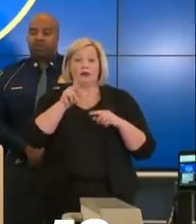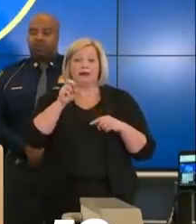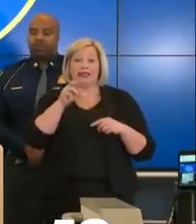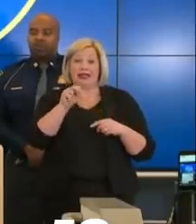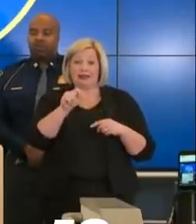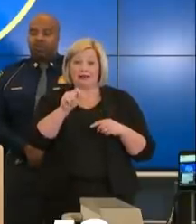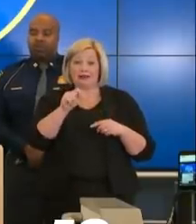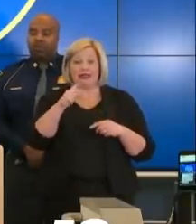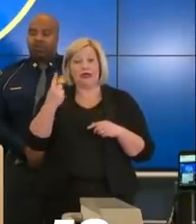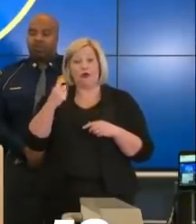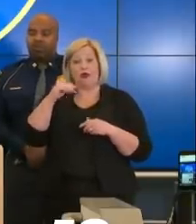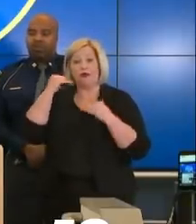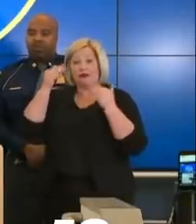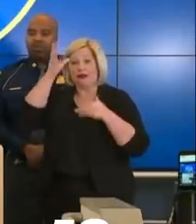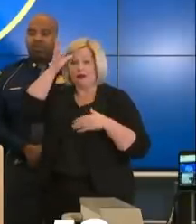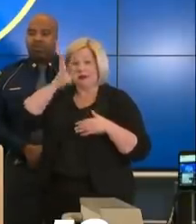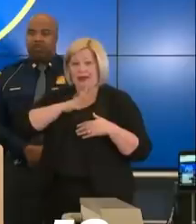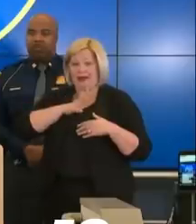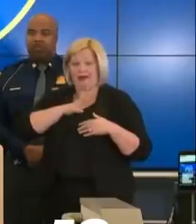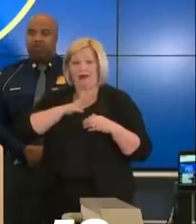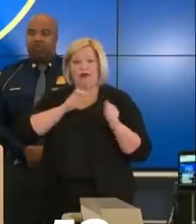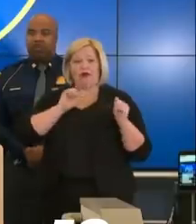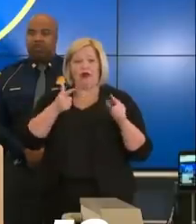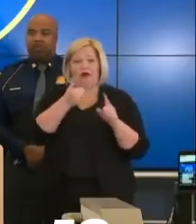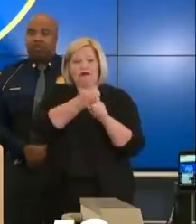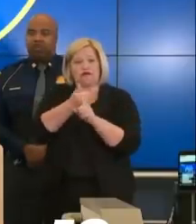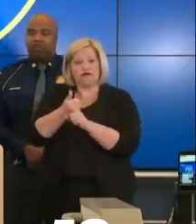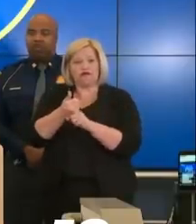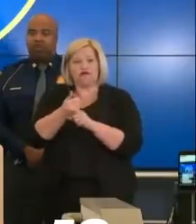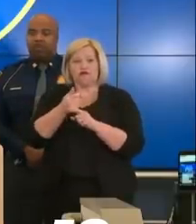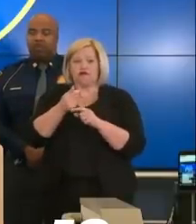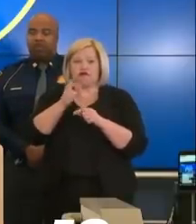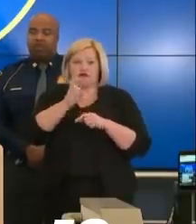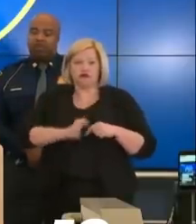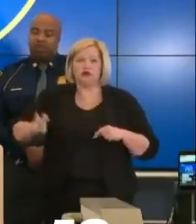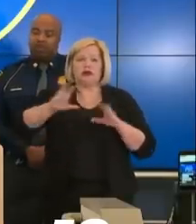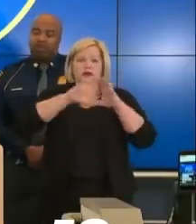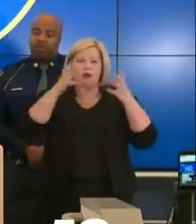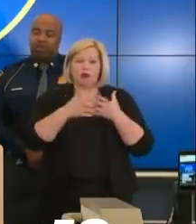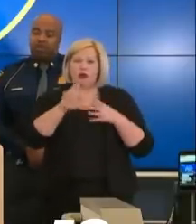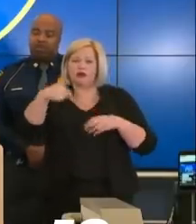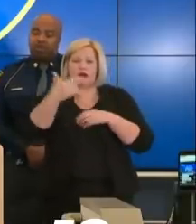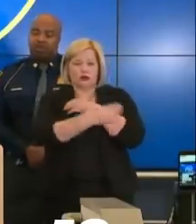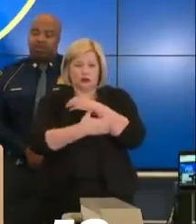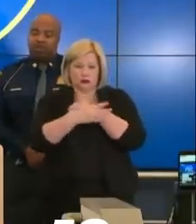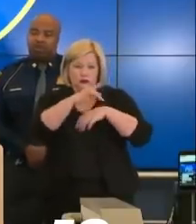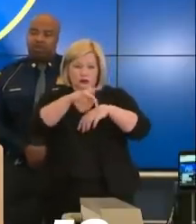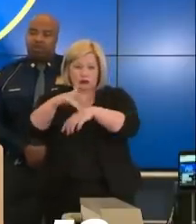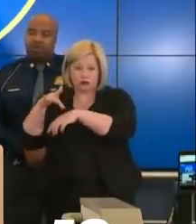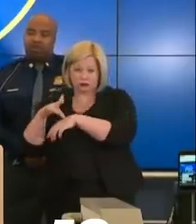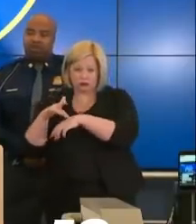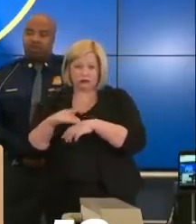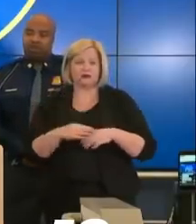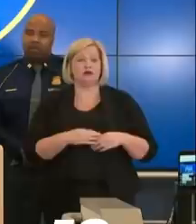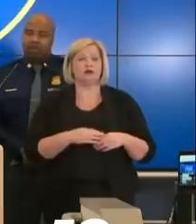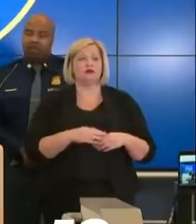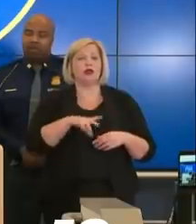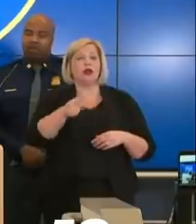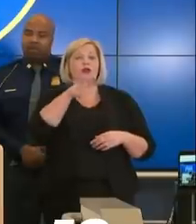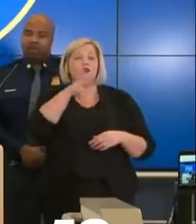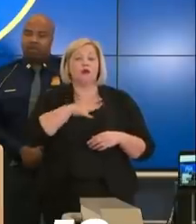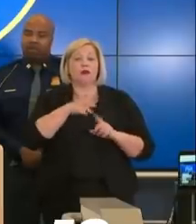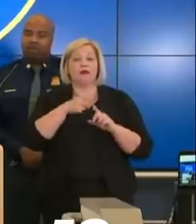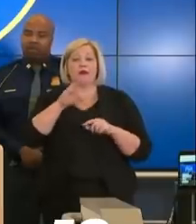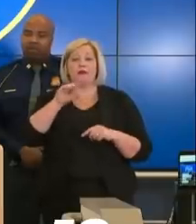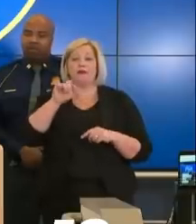1 adult male, all with a history of international travel. An adult female